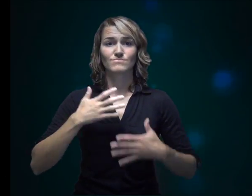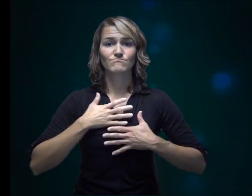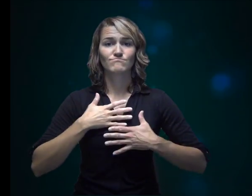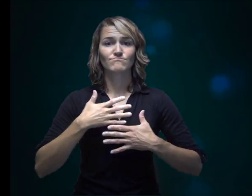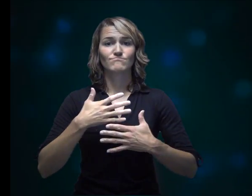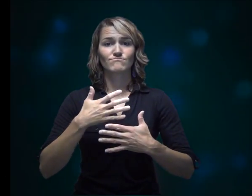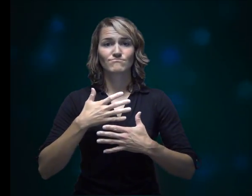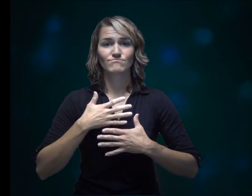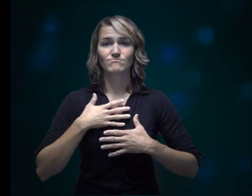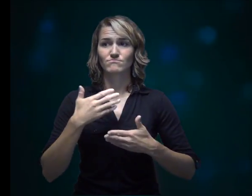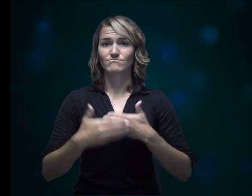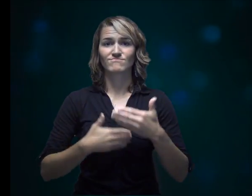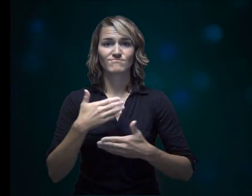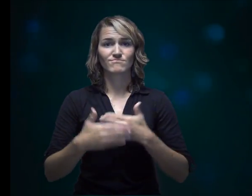is necessary for life.